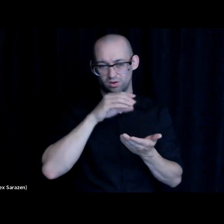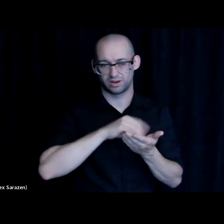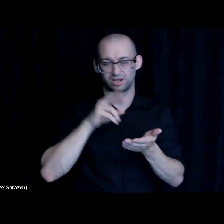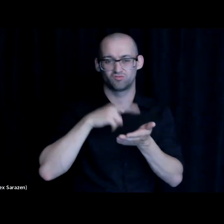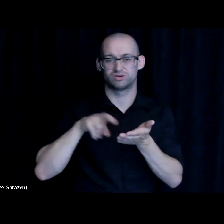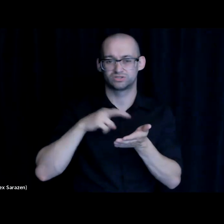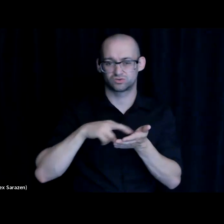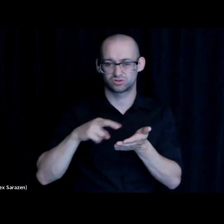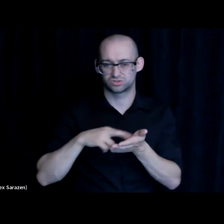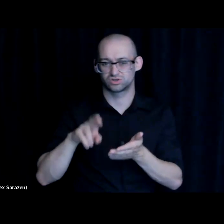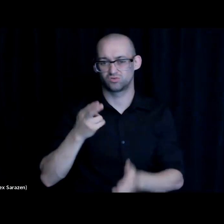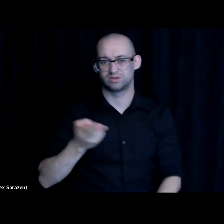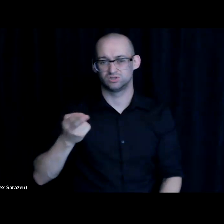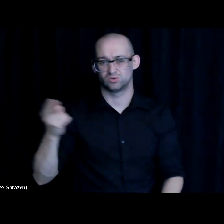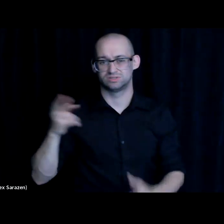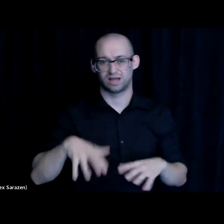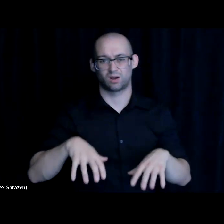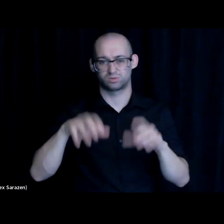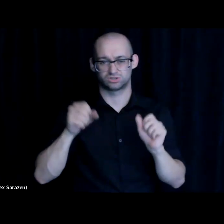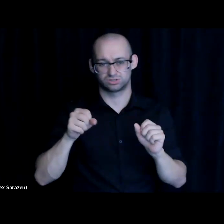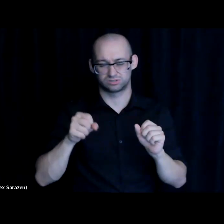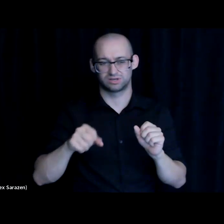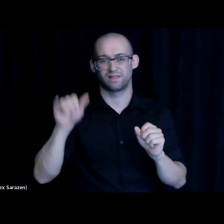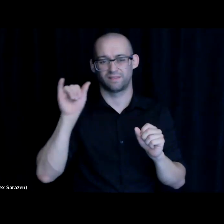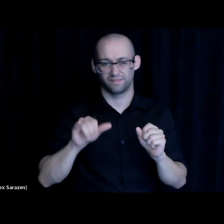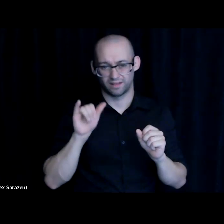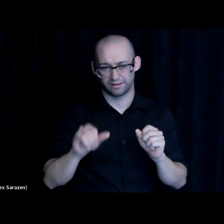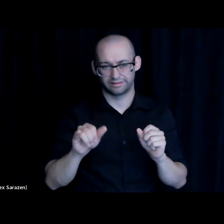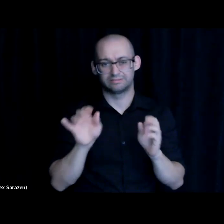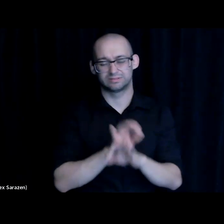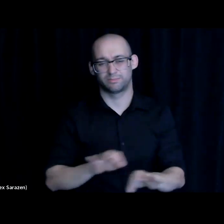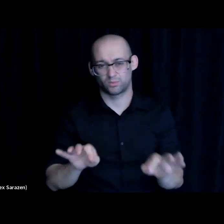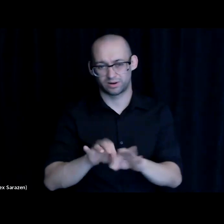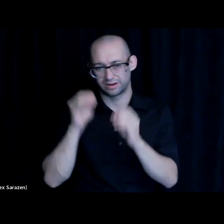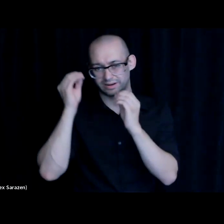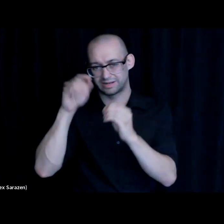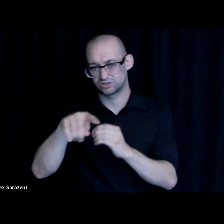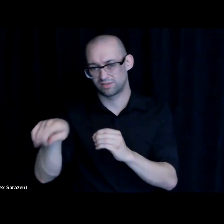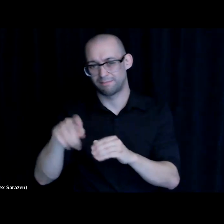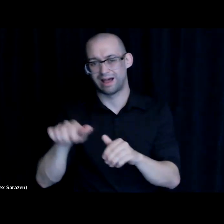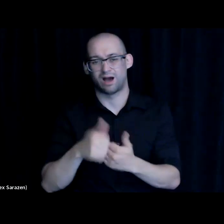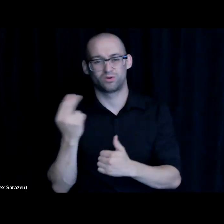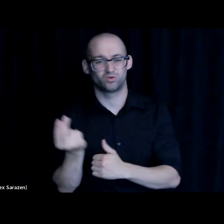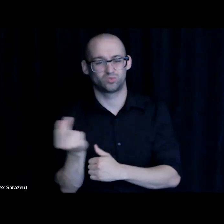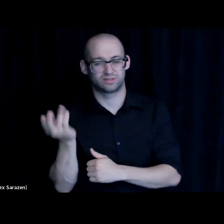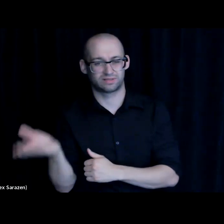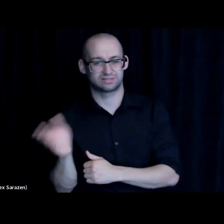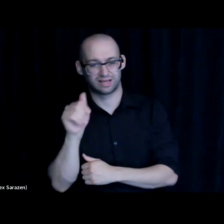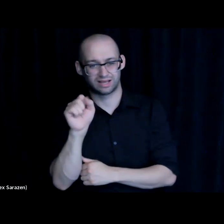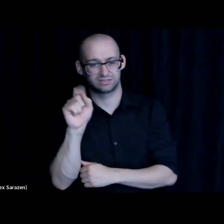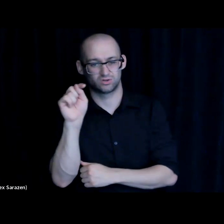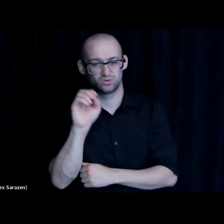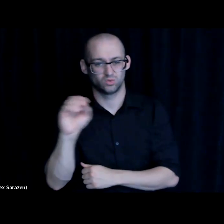resource acquisition. So that has been a big learning initiative that we've been doing. And then providing parent training on